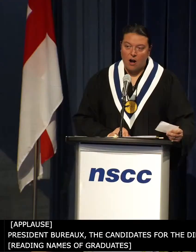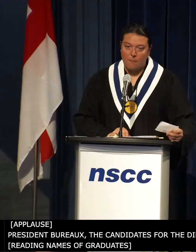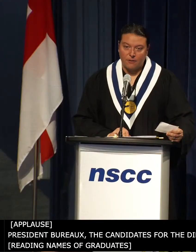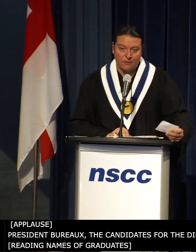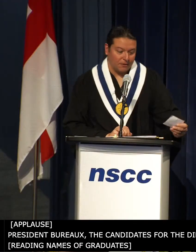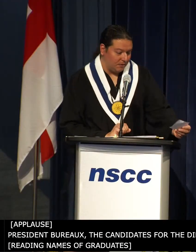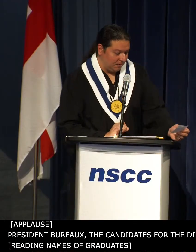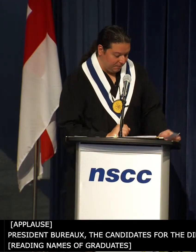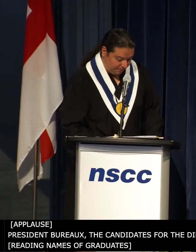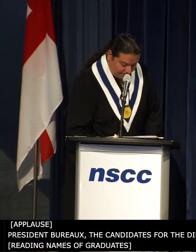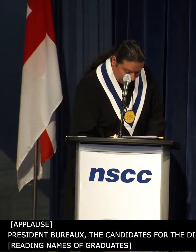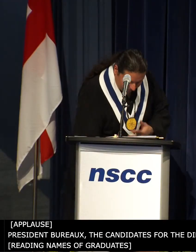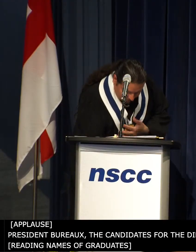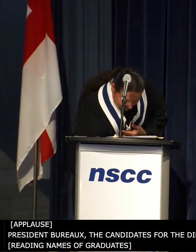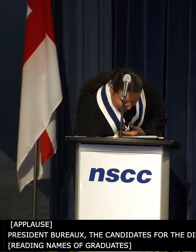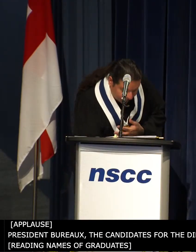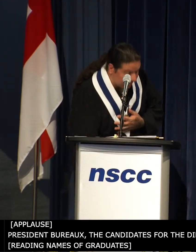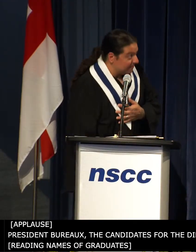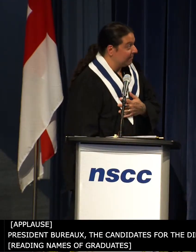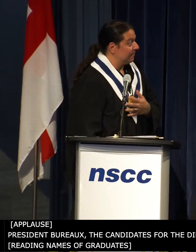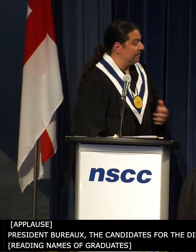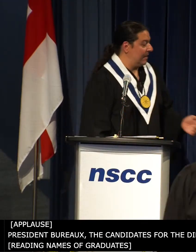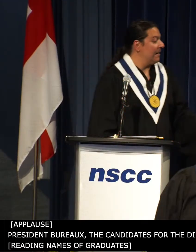Nicole Roberts.